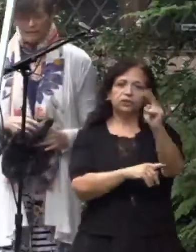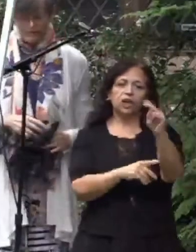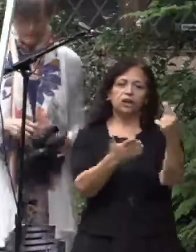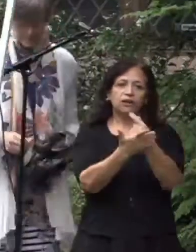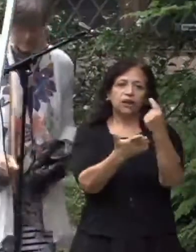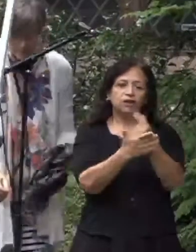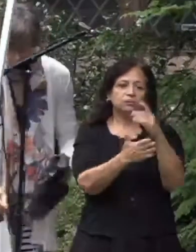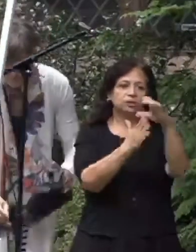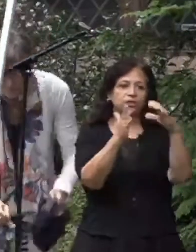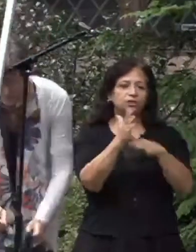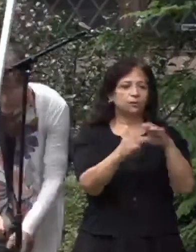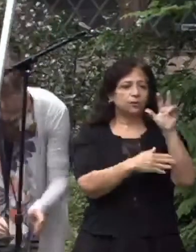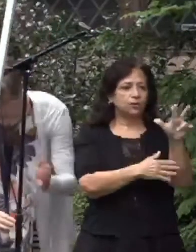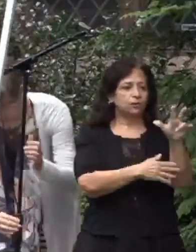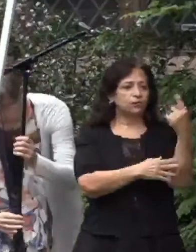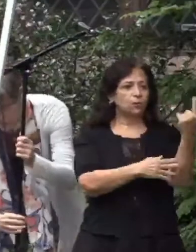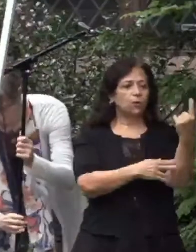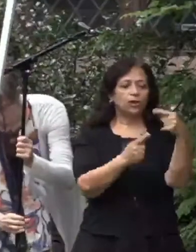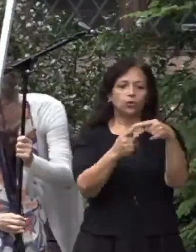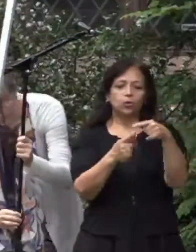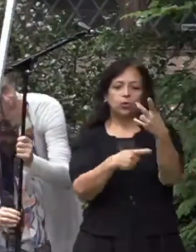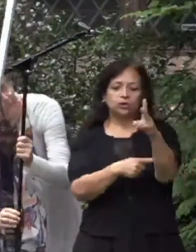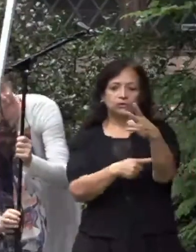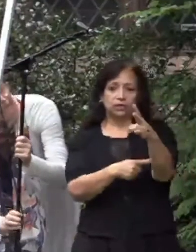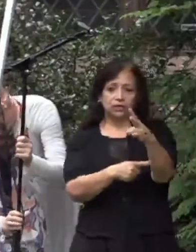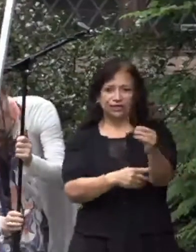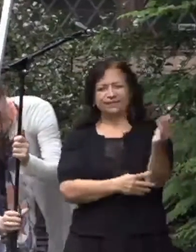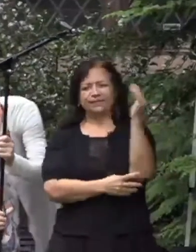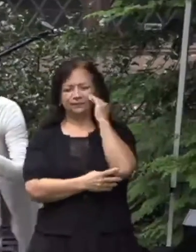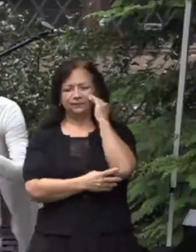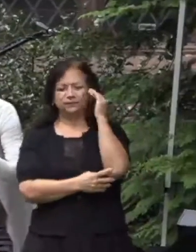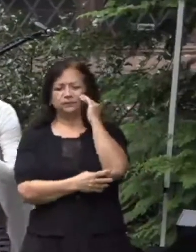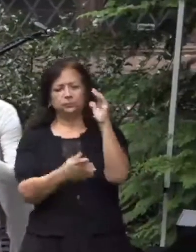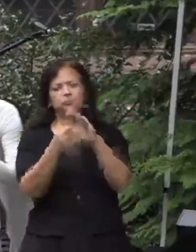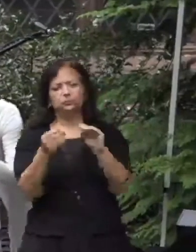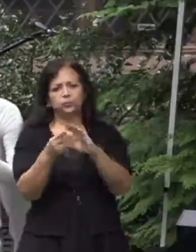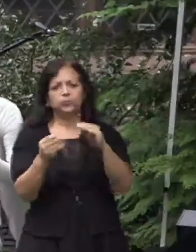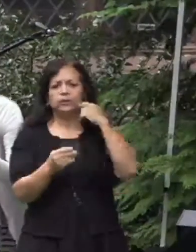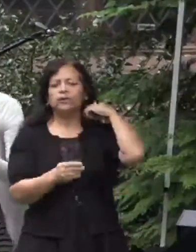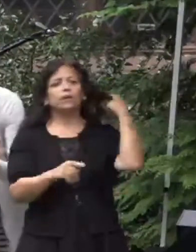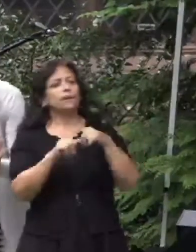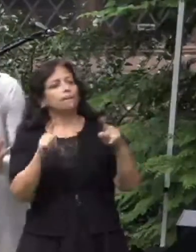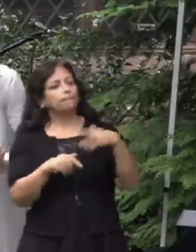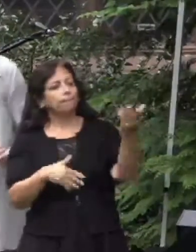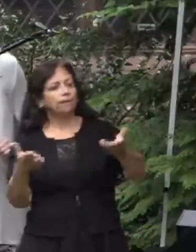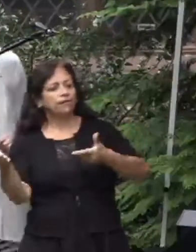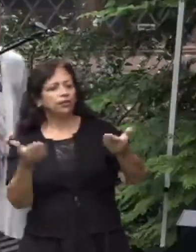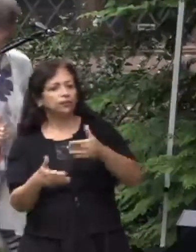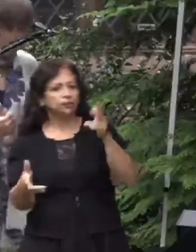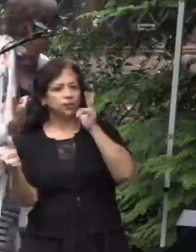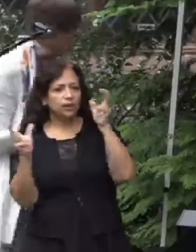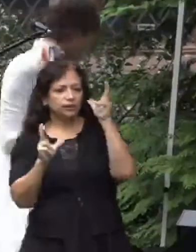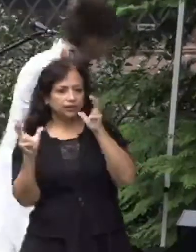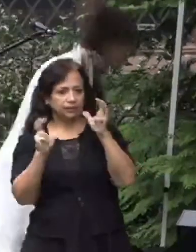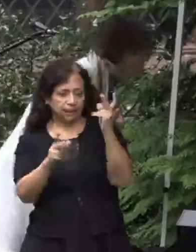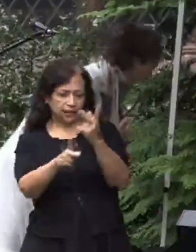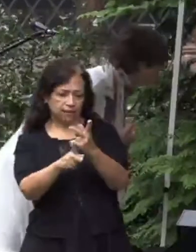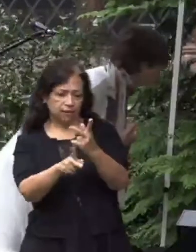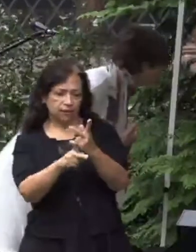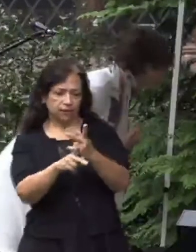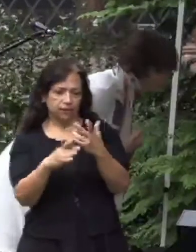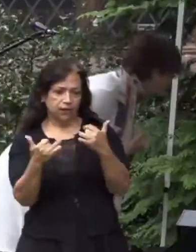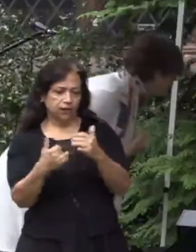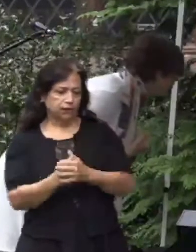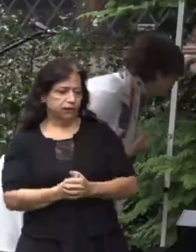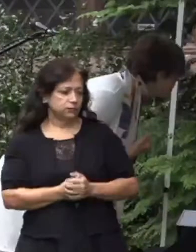to 17, and it's a very familiar story, but I invite you to listen carefully